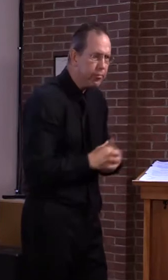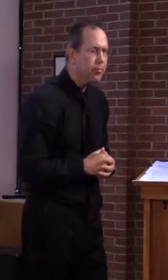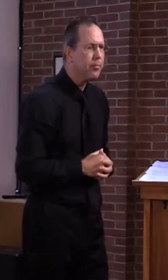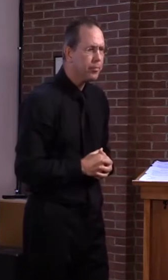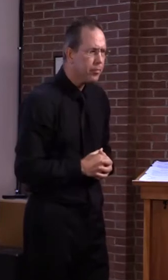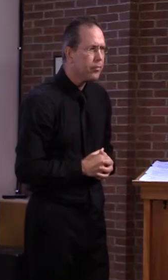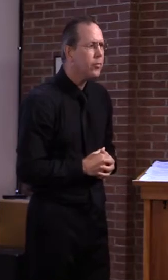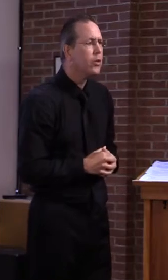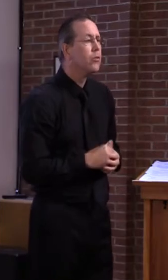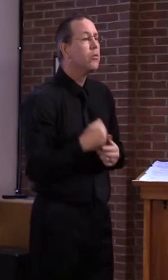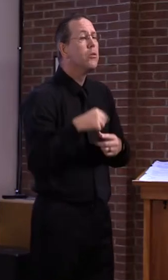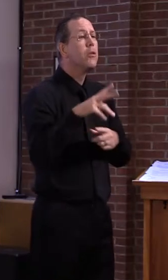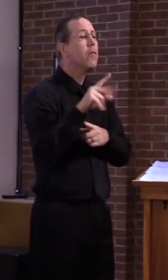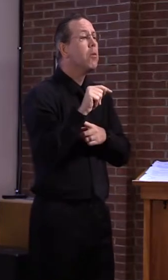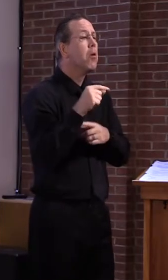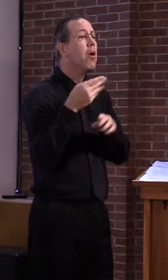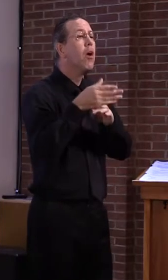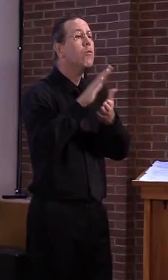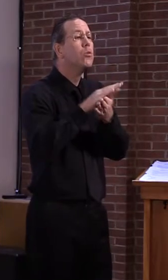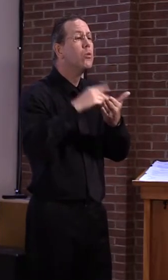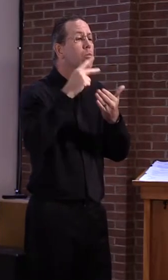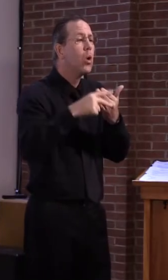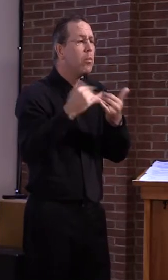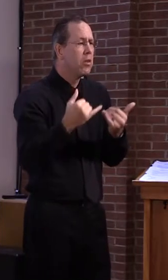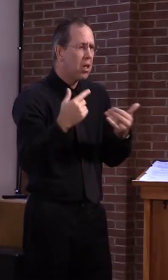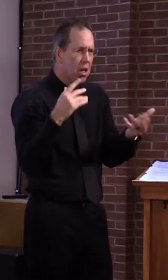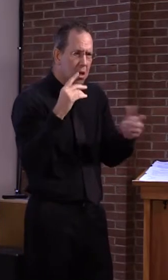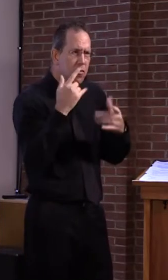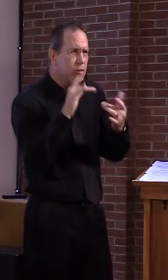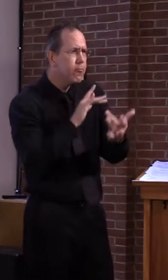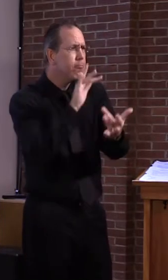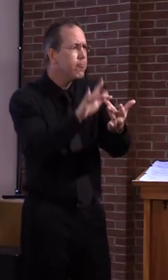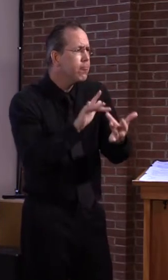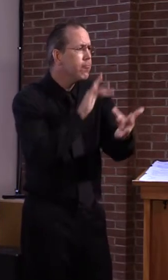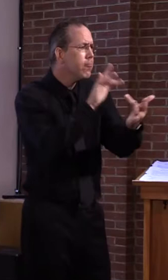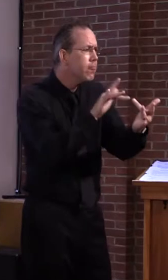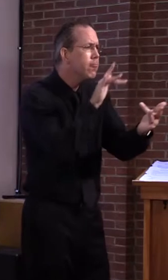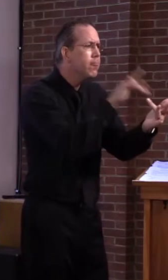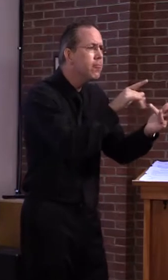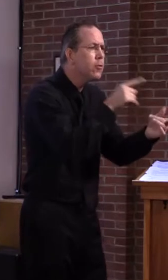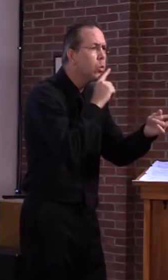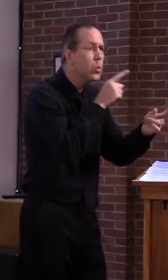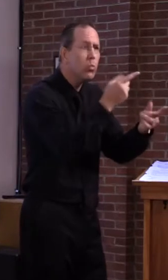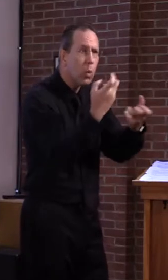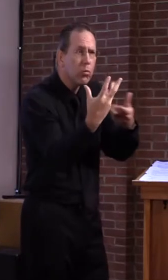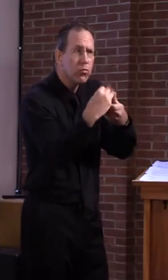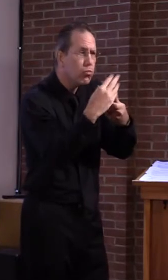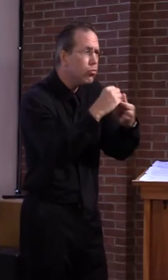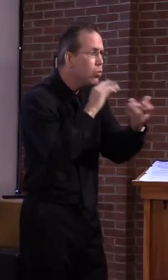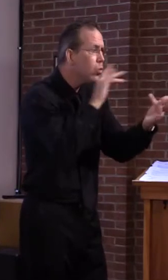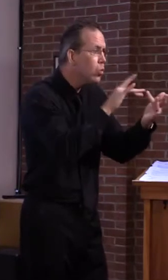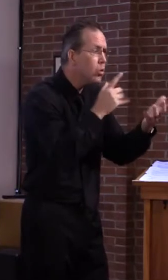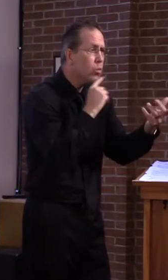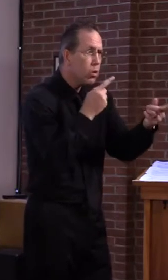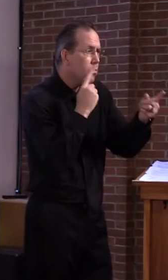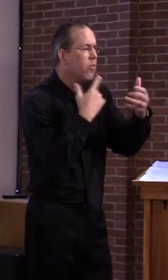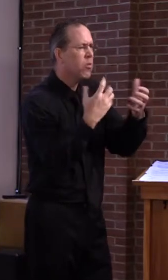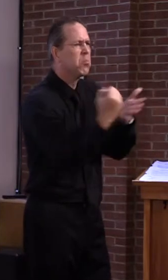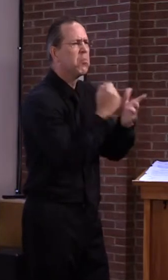School have either already happened or are scheduled to take place in the coming days in those